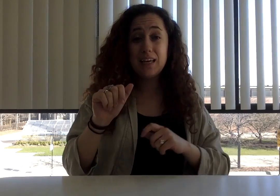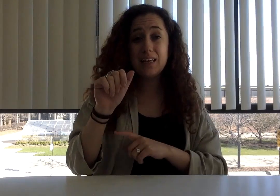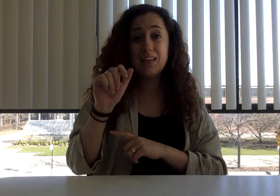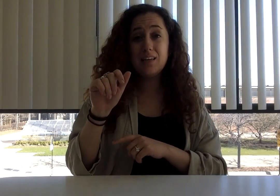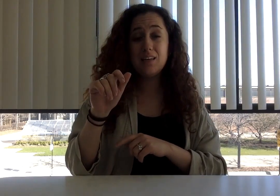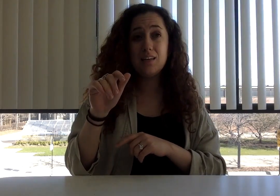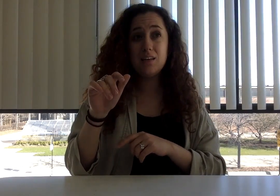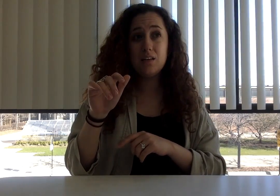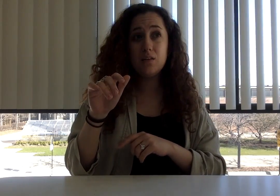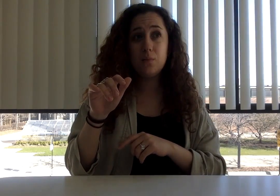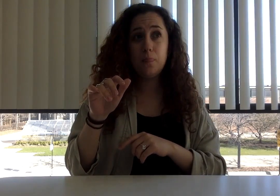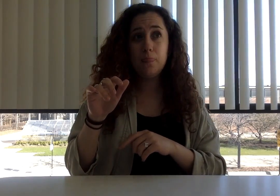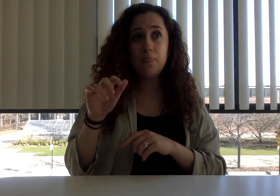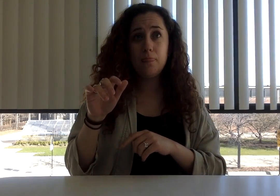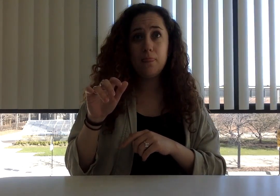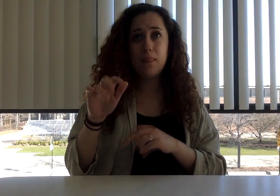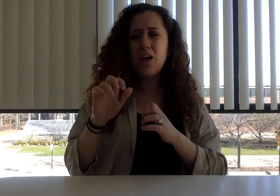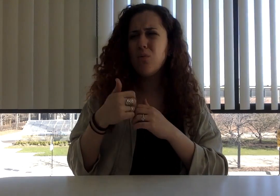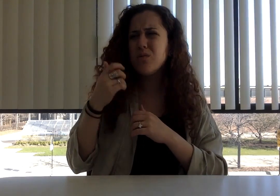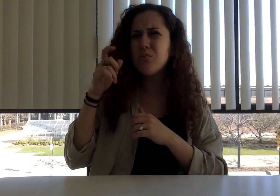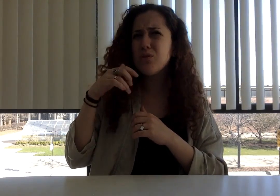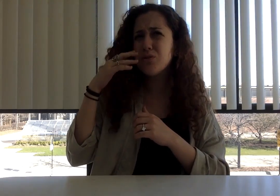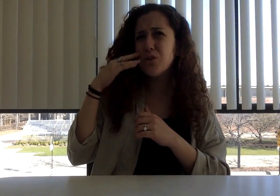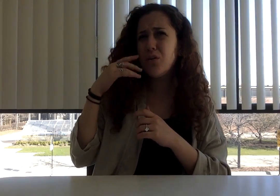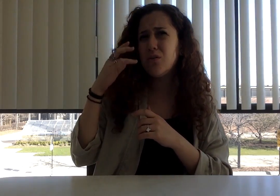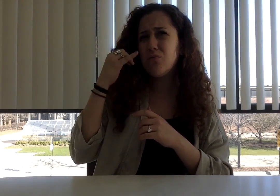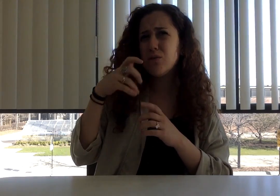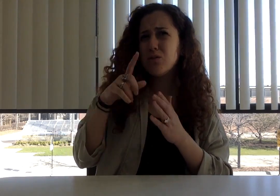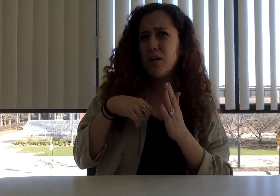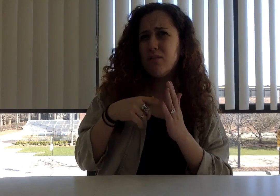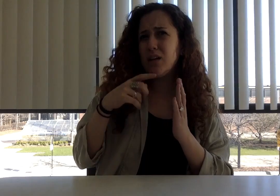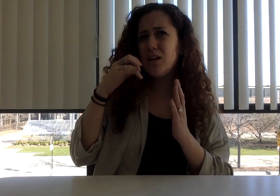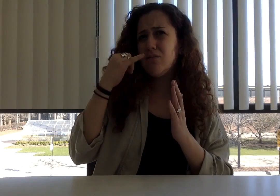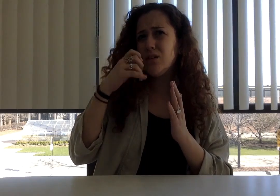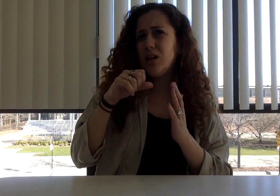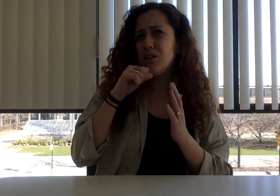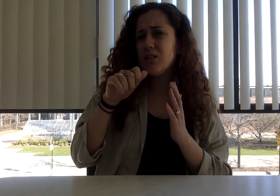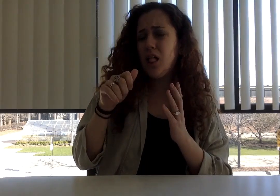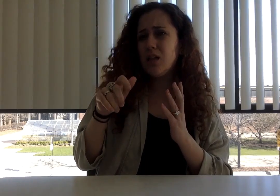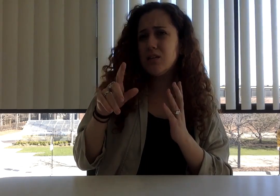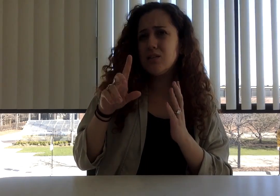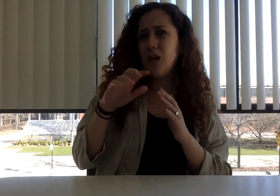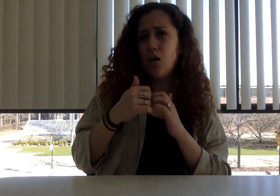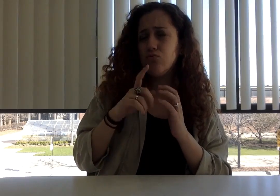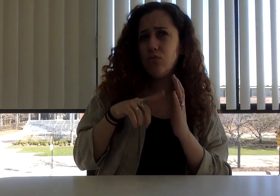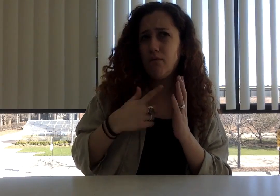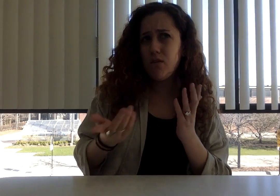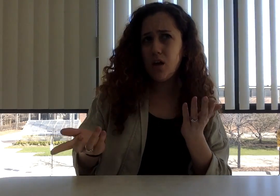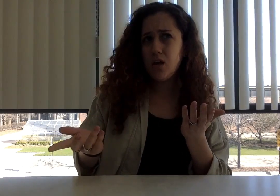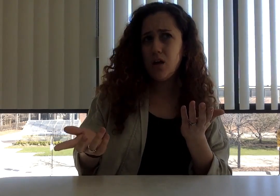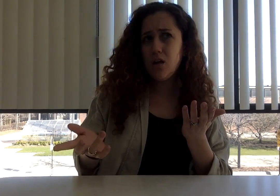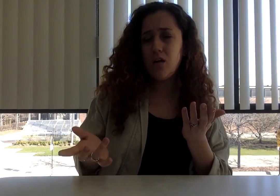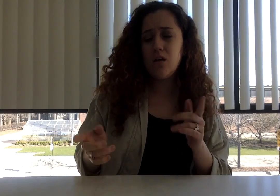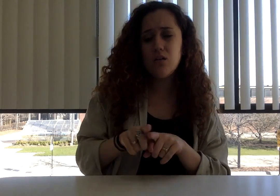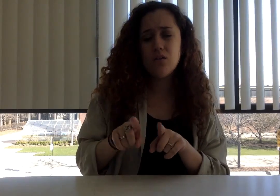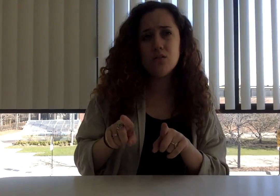that everyone that actually graphed it got it. Like, How do you even grab that? Like, honestly. Also, it just How much clearer can I make